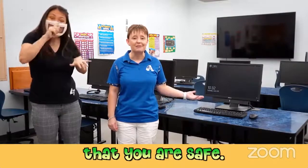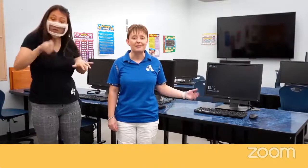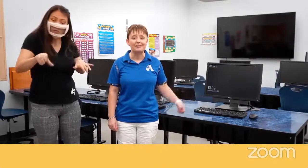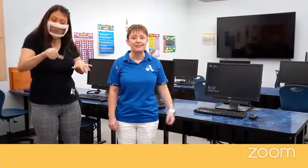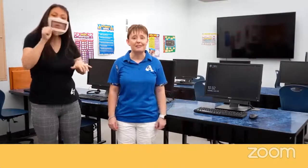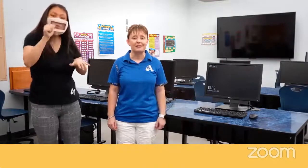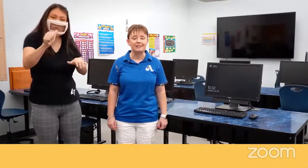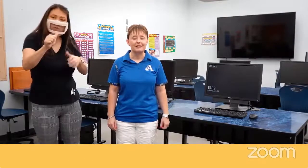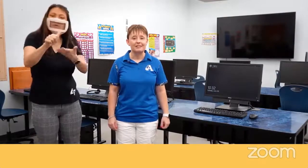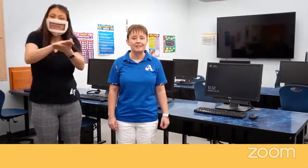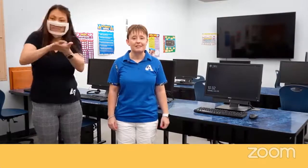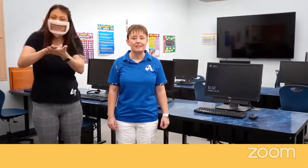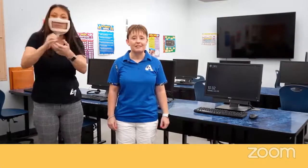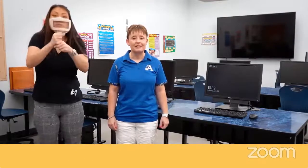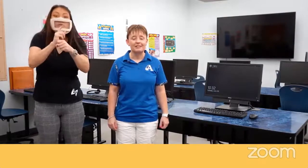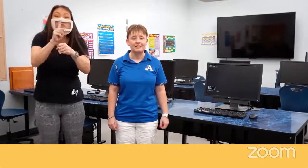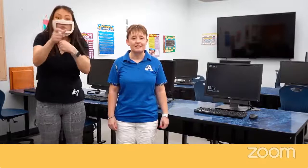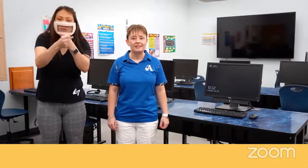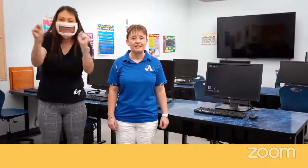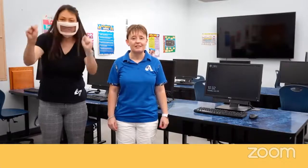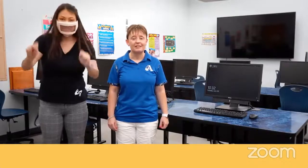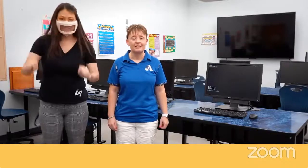are safe.